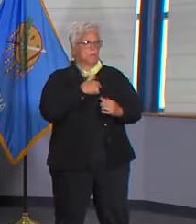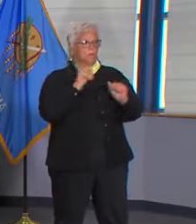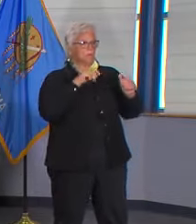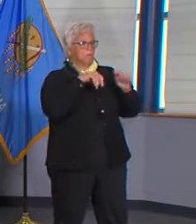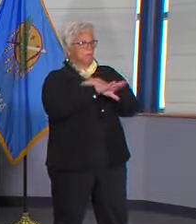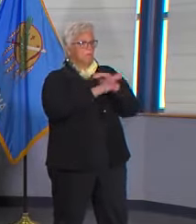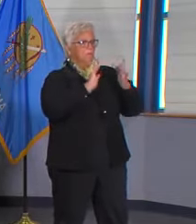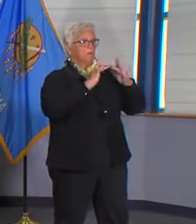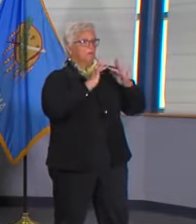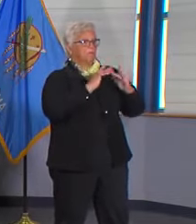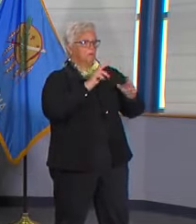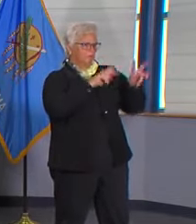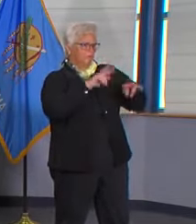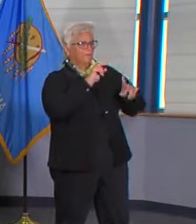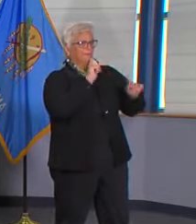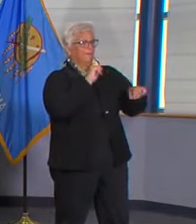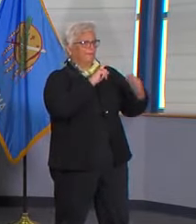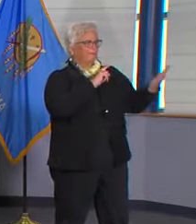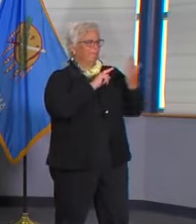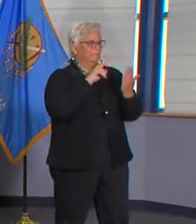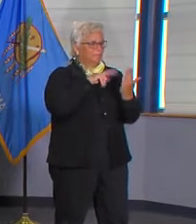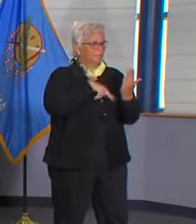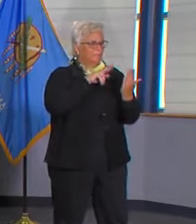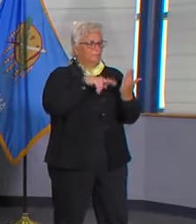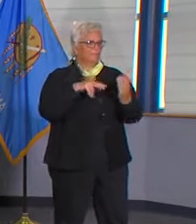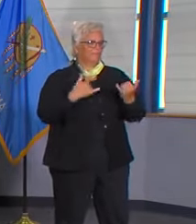on the data on the ground moving forward.